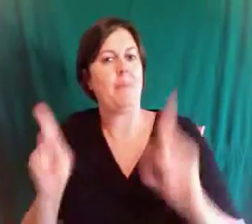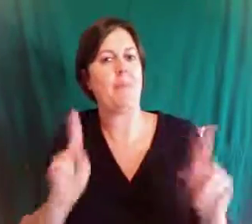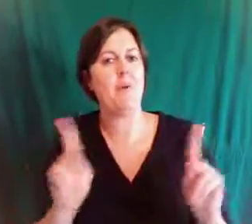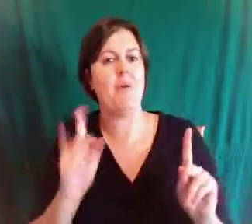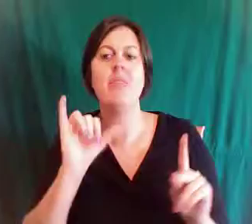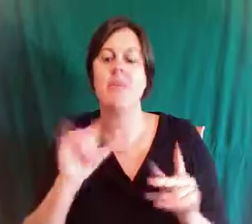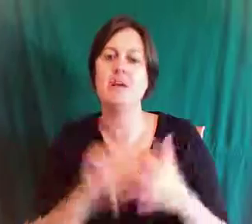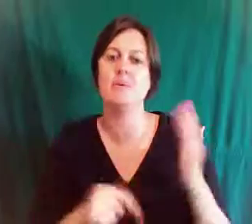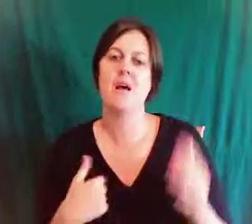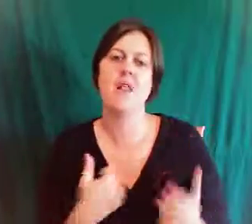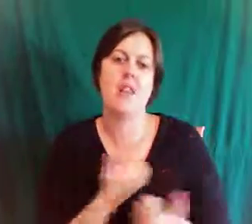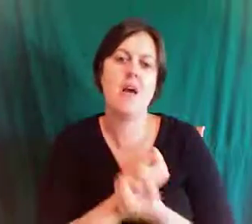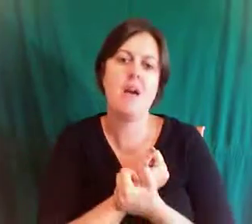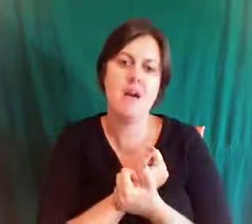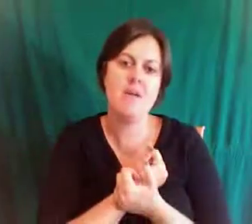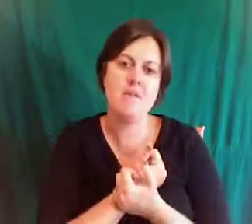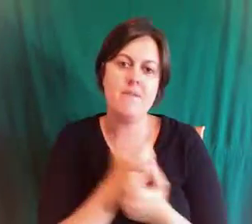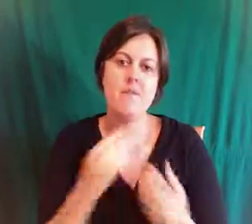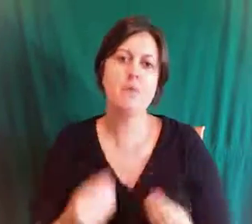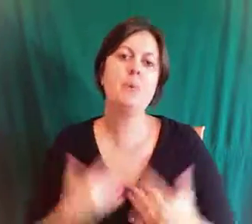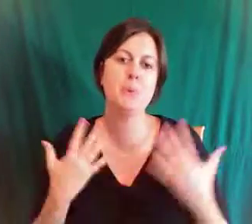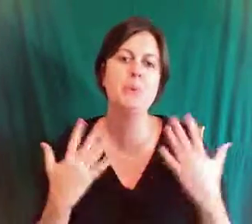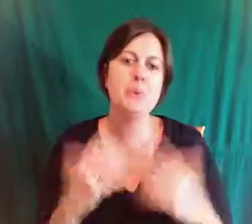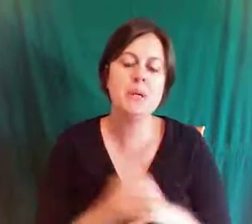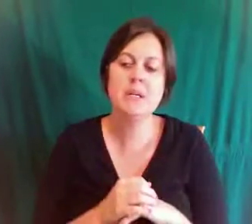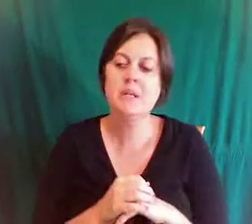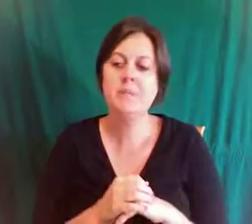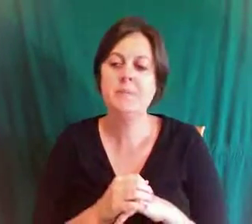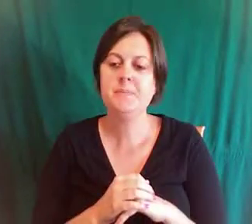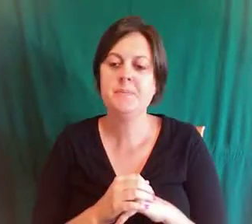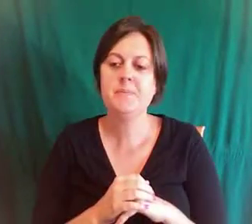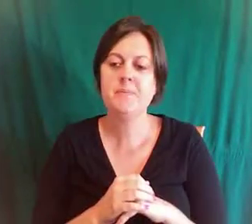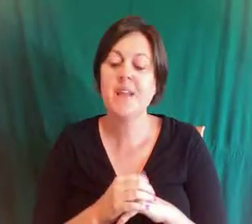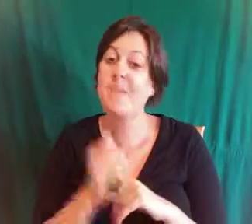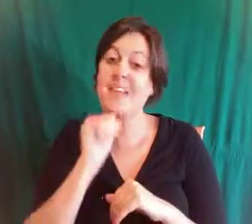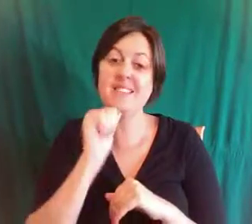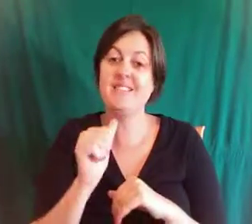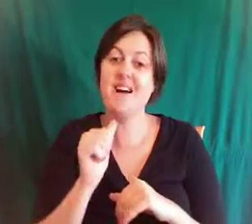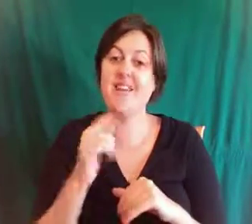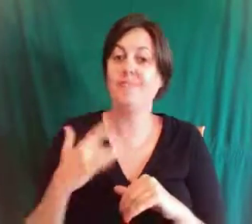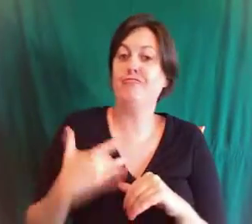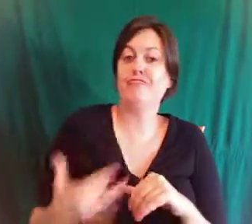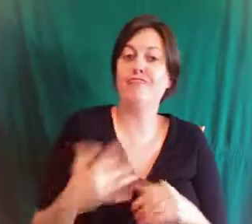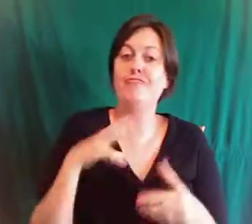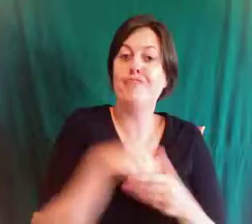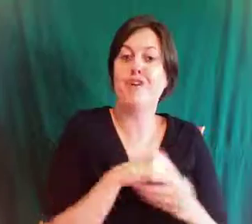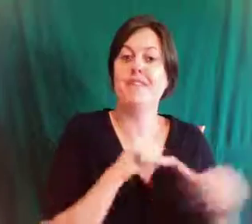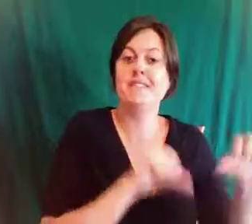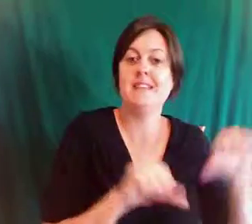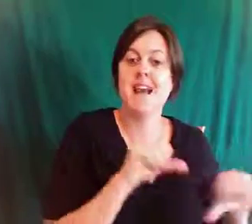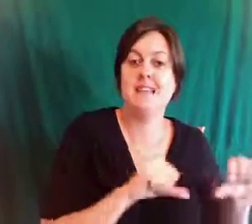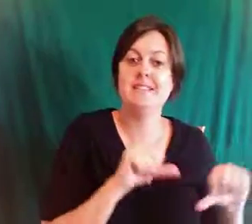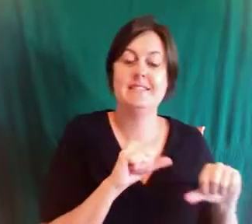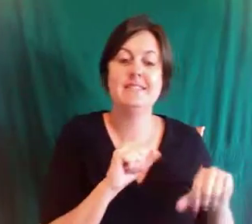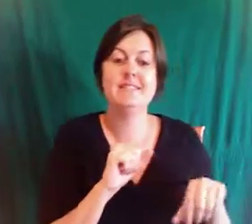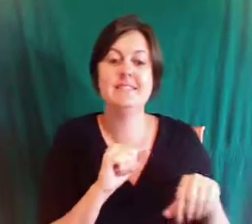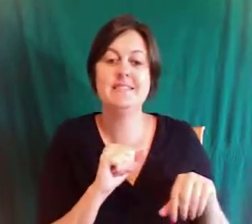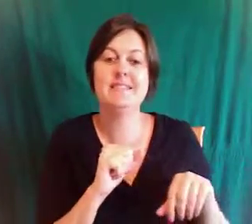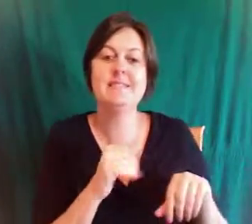that's not necessarily a big part of science. It's pretty much an individual contributor kind of thing. You're not working a lot with